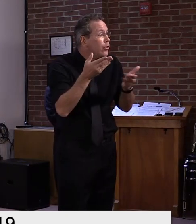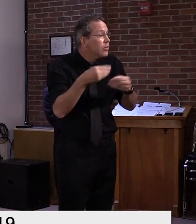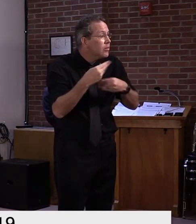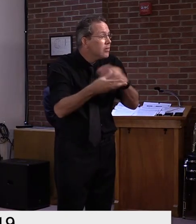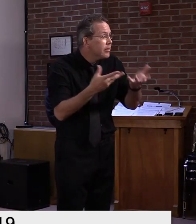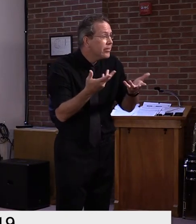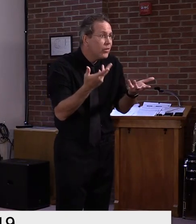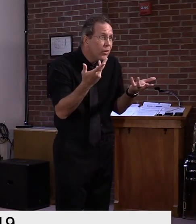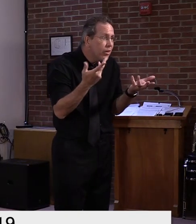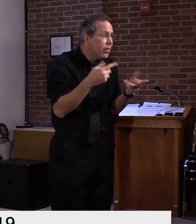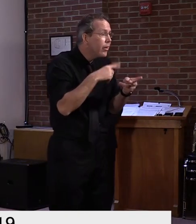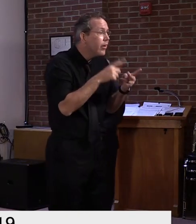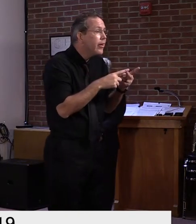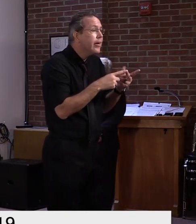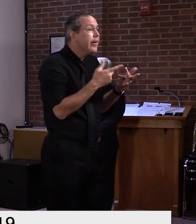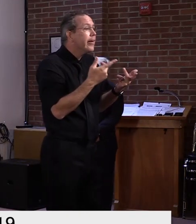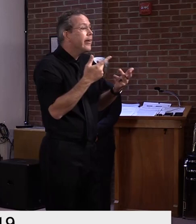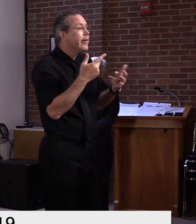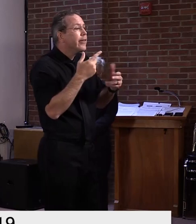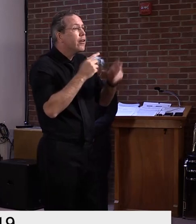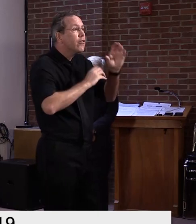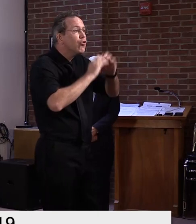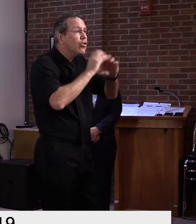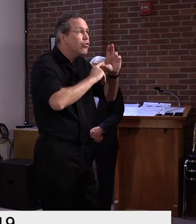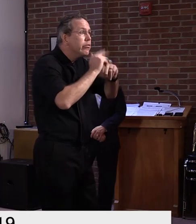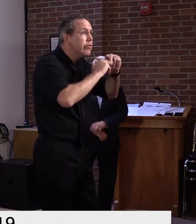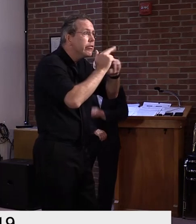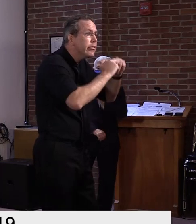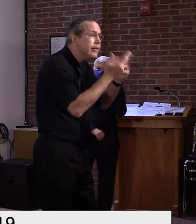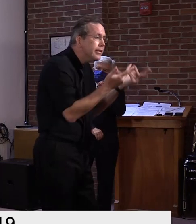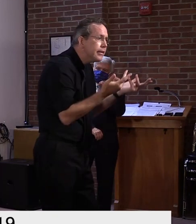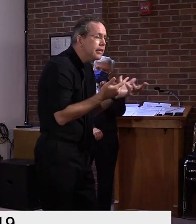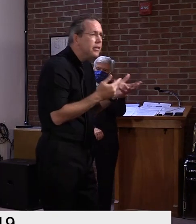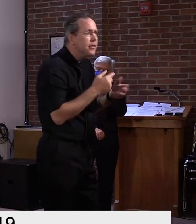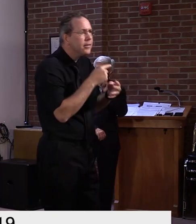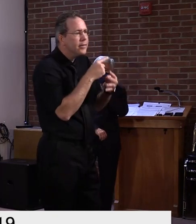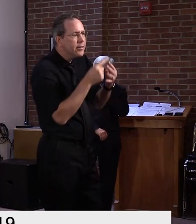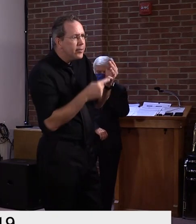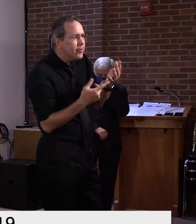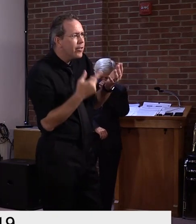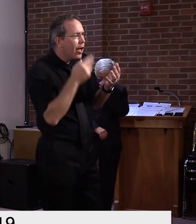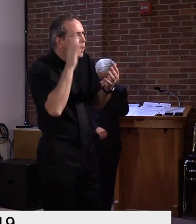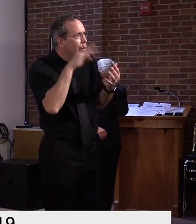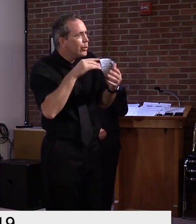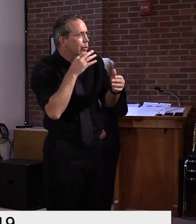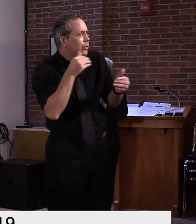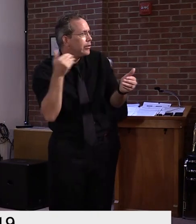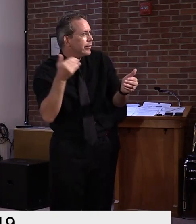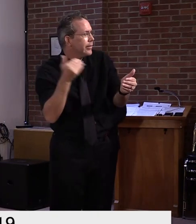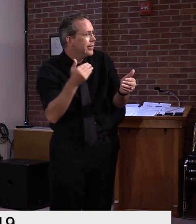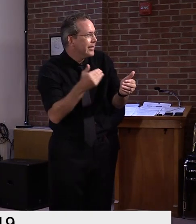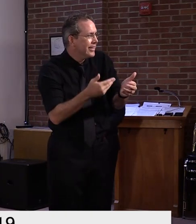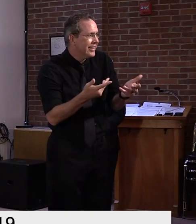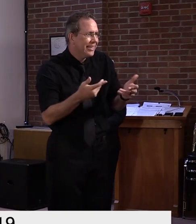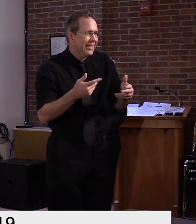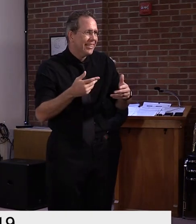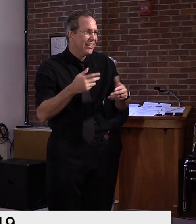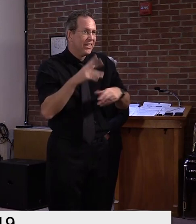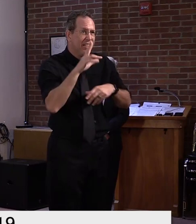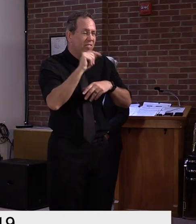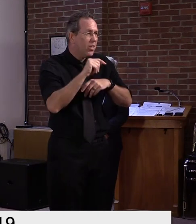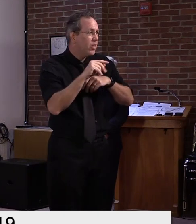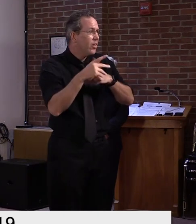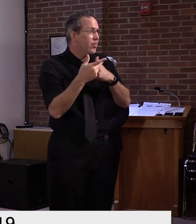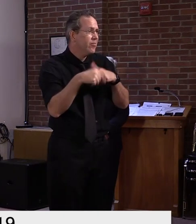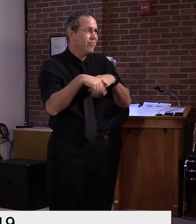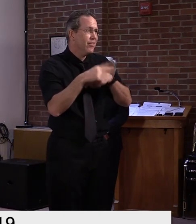like construction. So, you know, we are acutely aware of that and recognize that this is far from